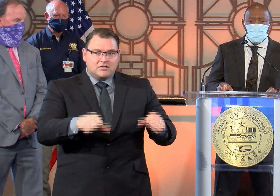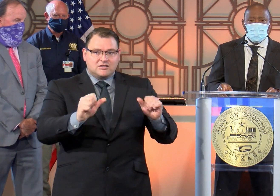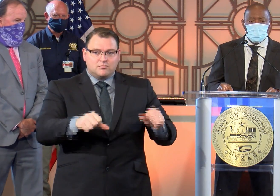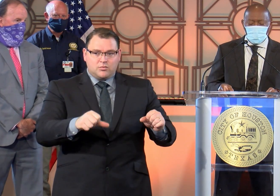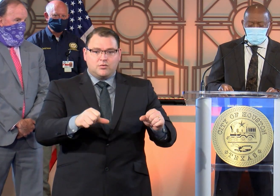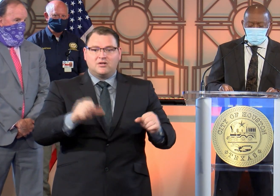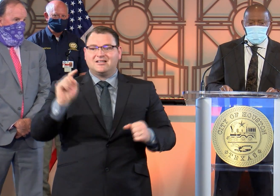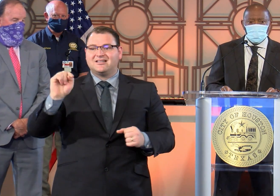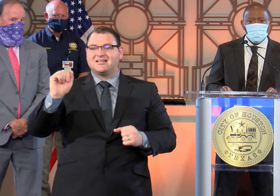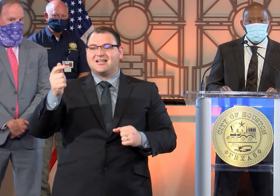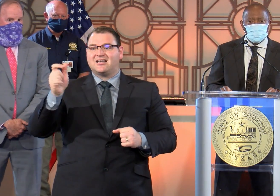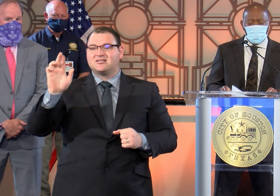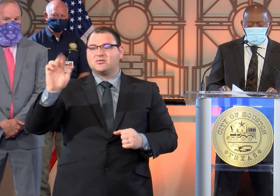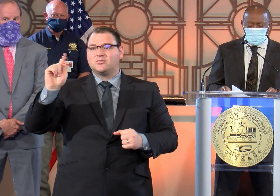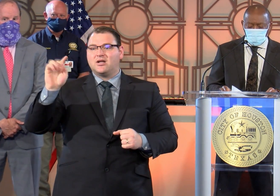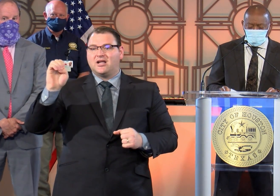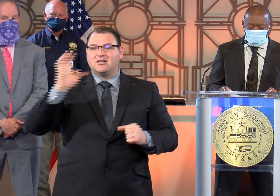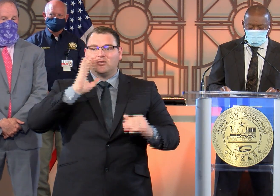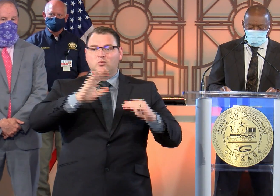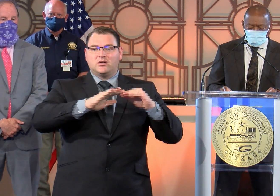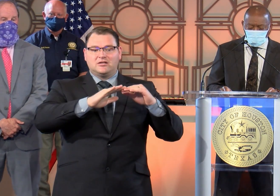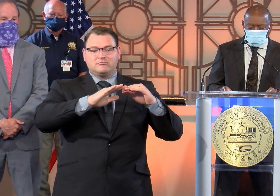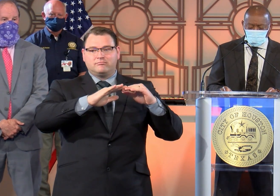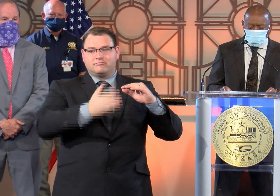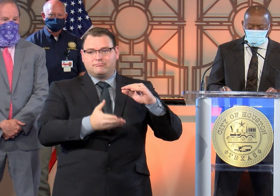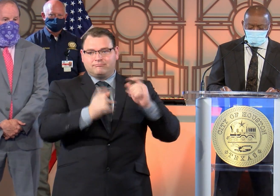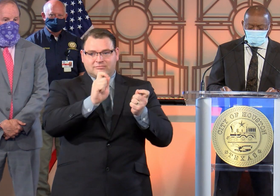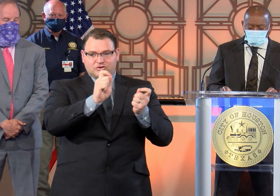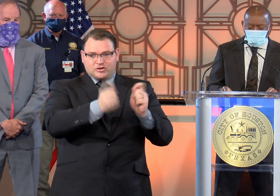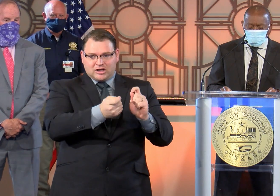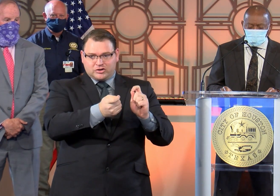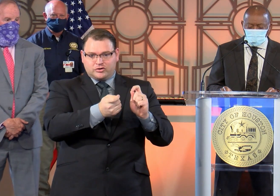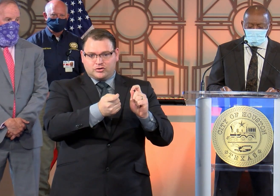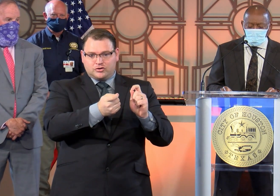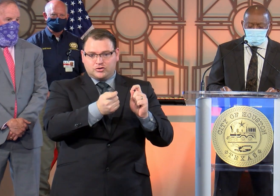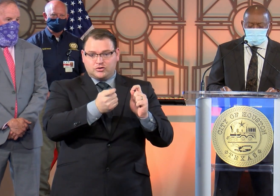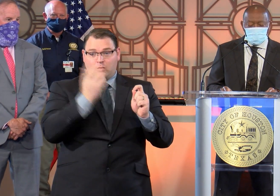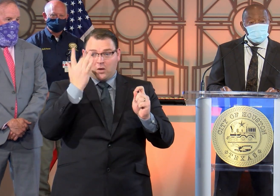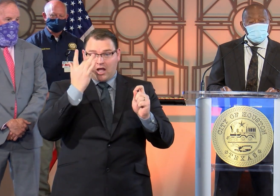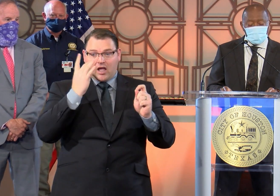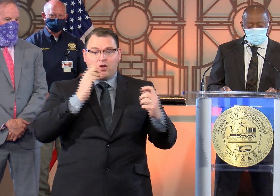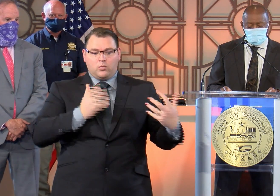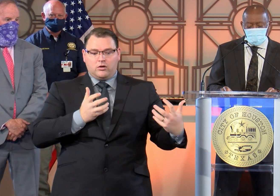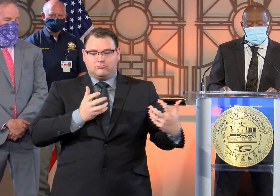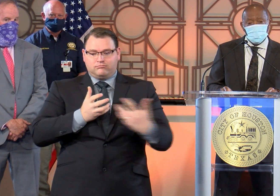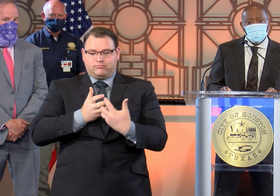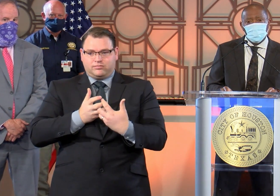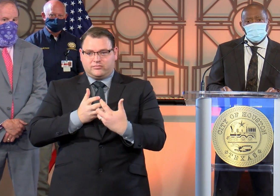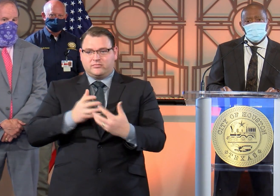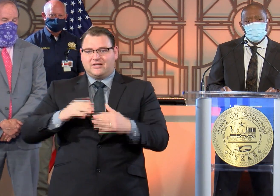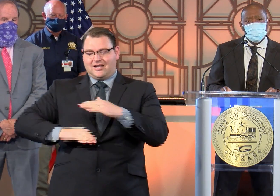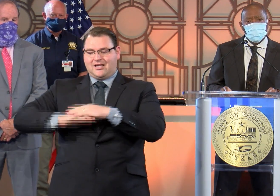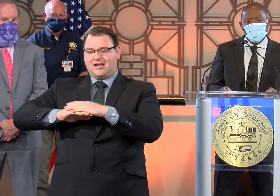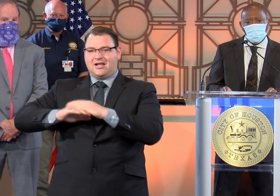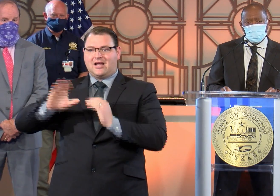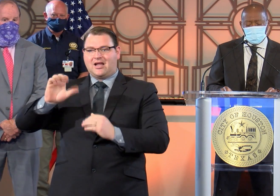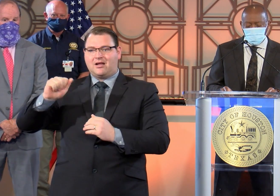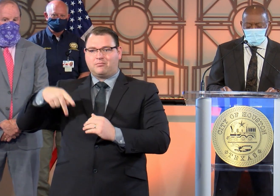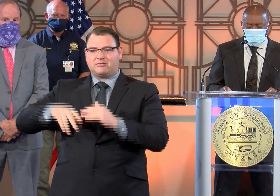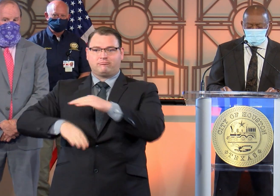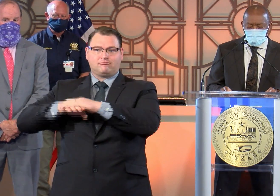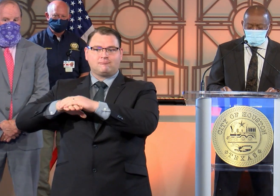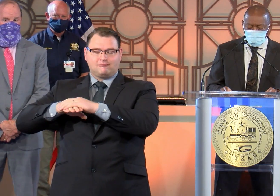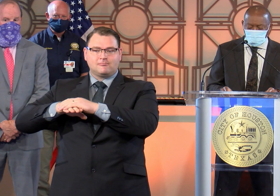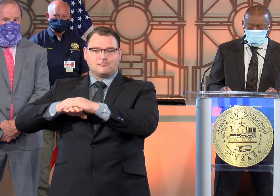down as to stay within the limits of the revenue cap. And since hitting the cap, to put it in some